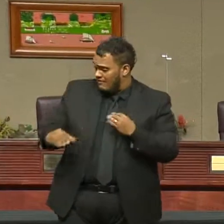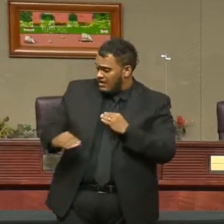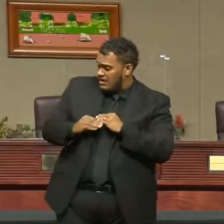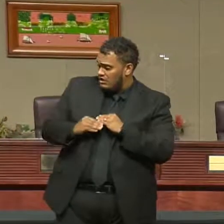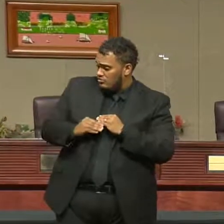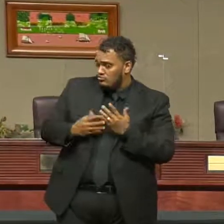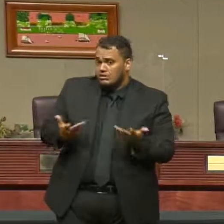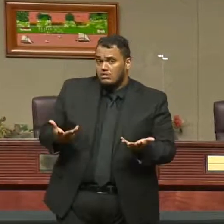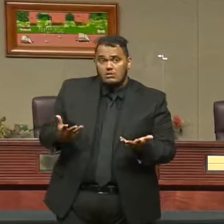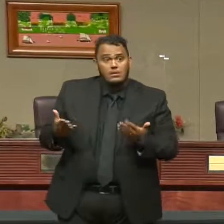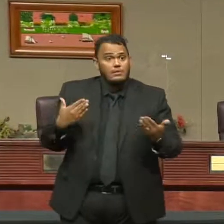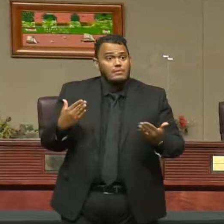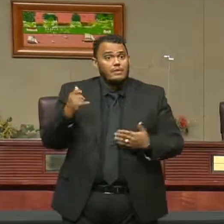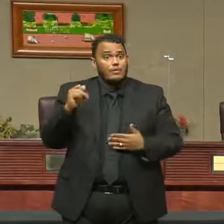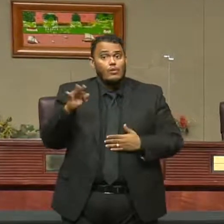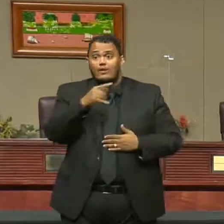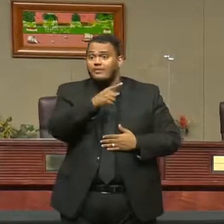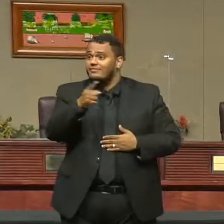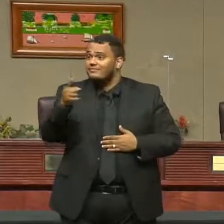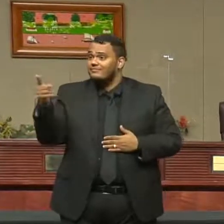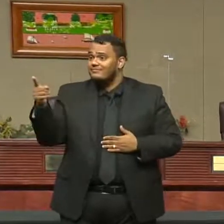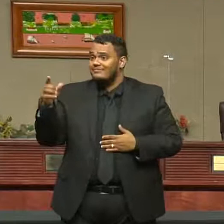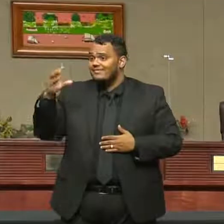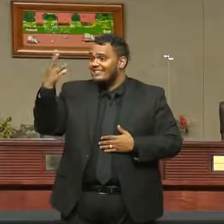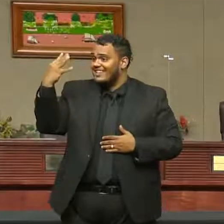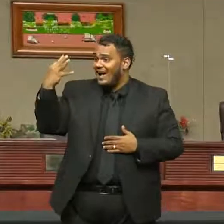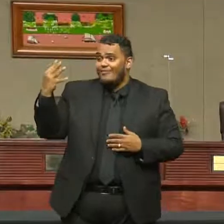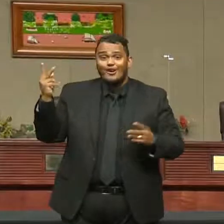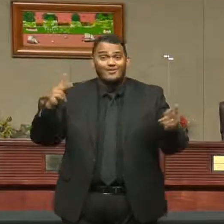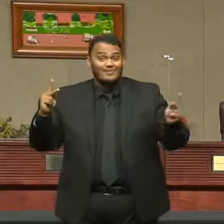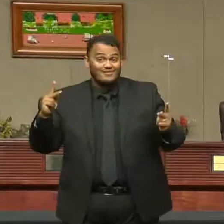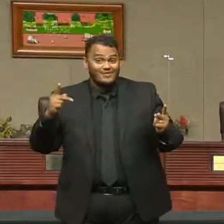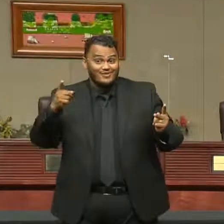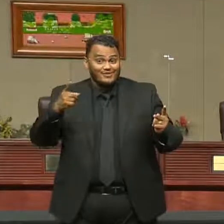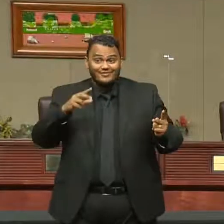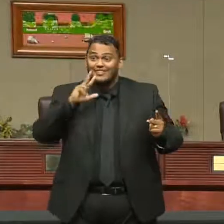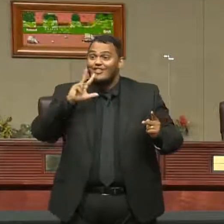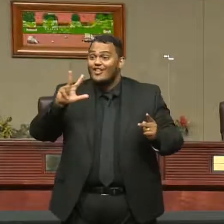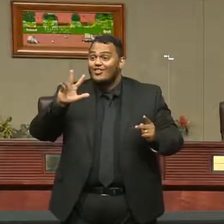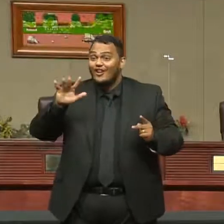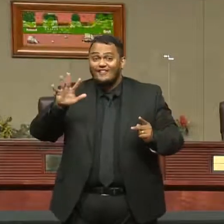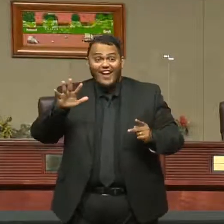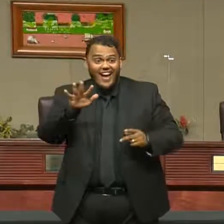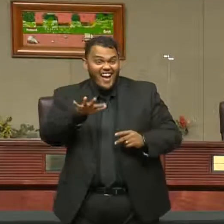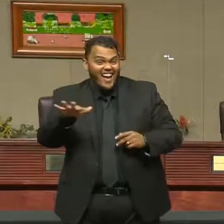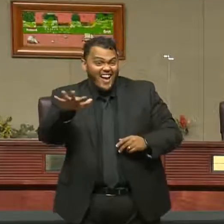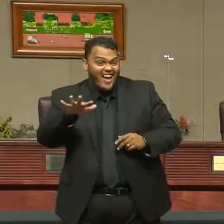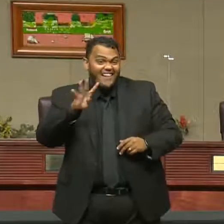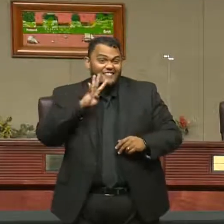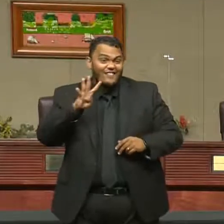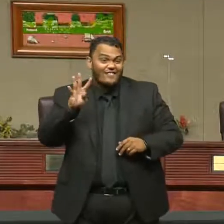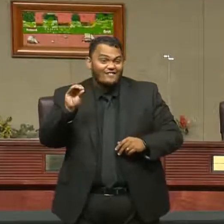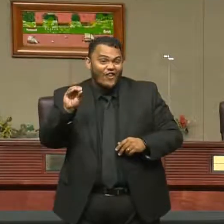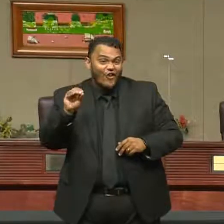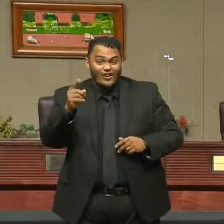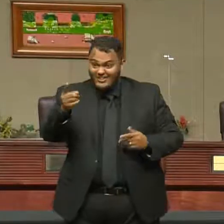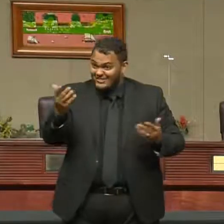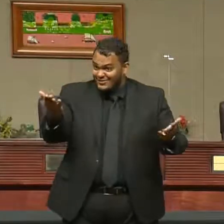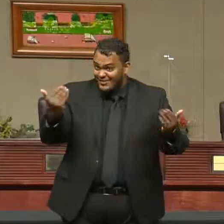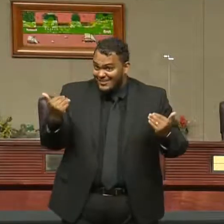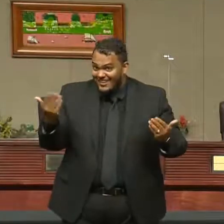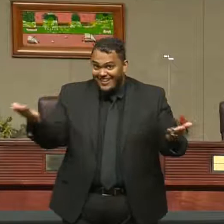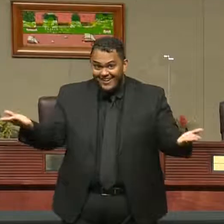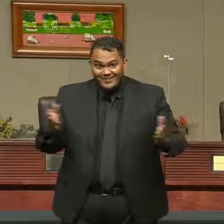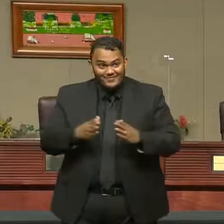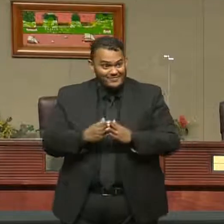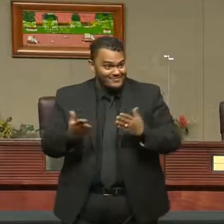these camera persons is, 35 years old or 40 years old, maybe we'll